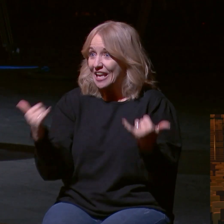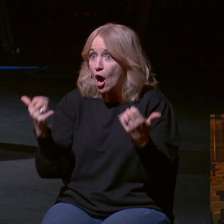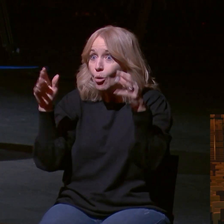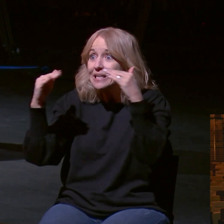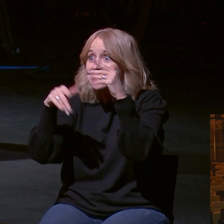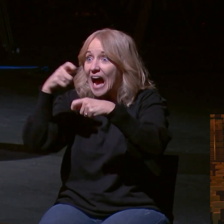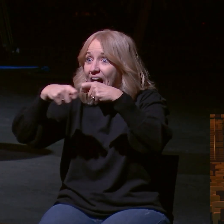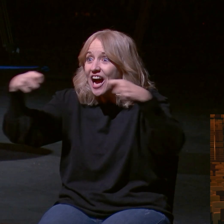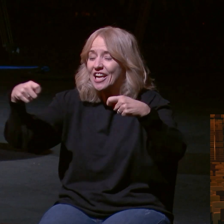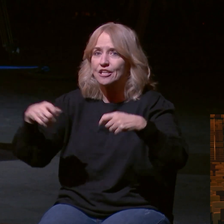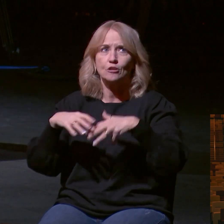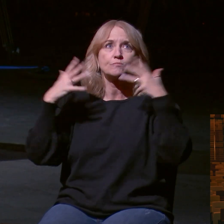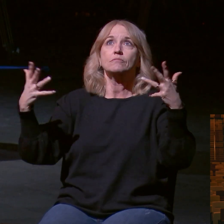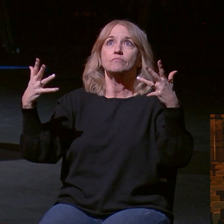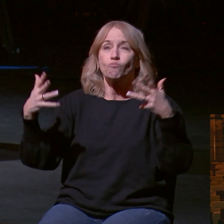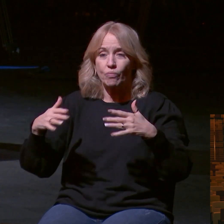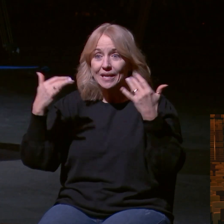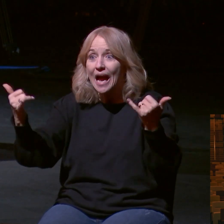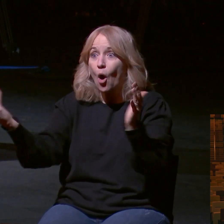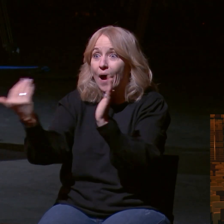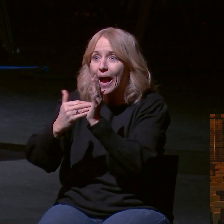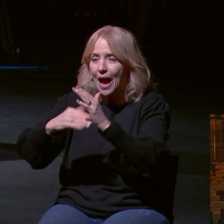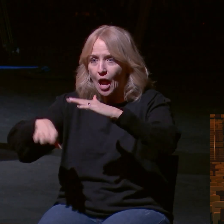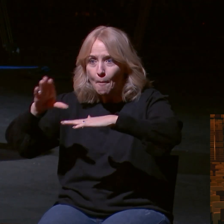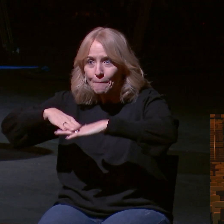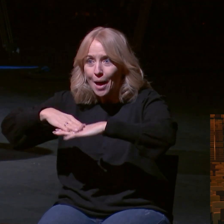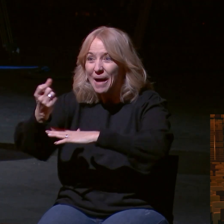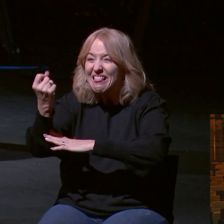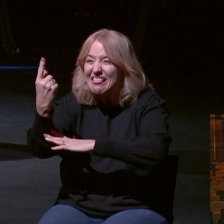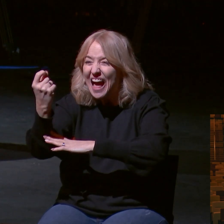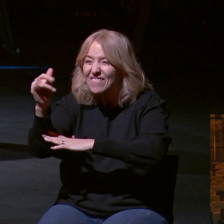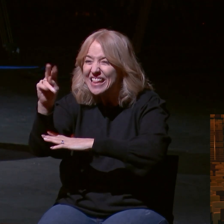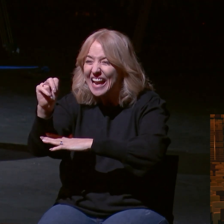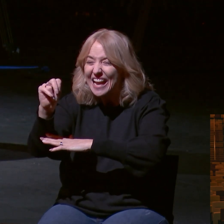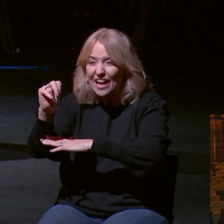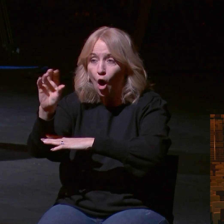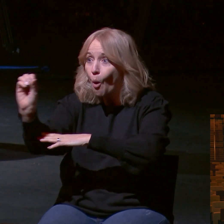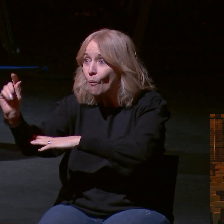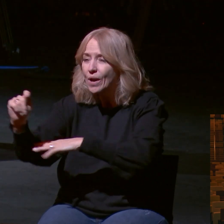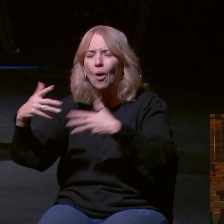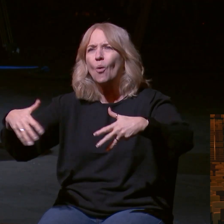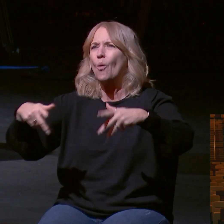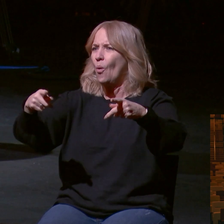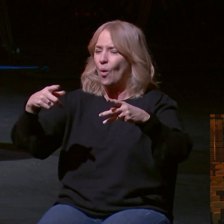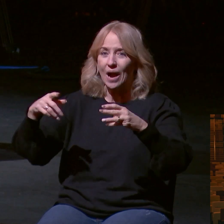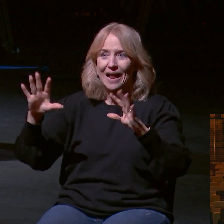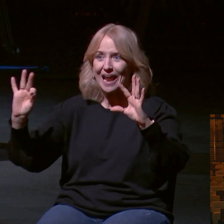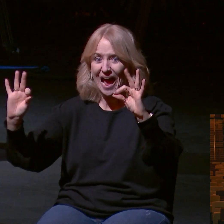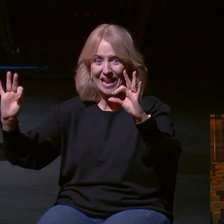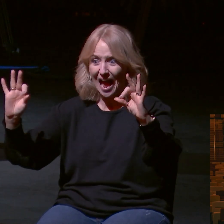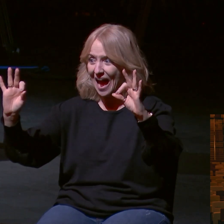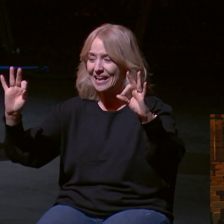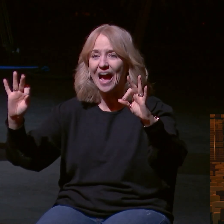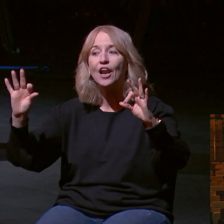of the 11th inning, and Freese comes to the plate to lead off the inning, tied at 9-9. And what does he do? Go ahead and tell the person next